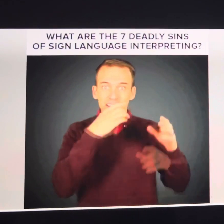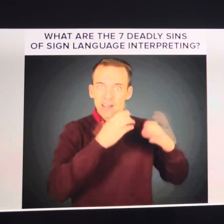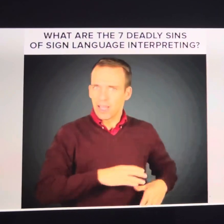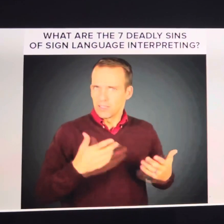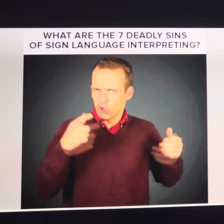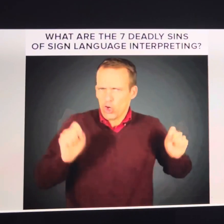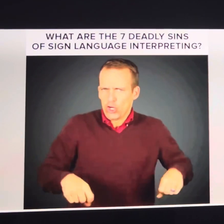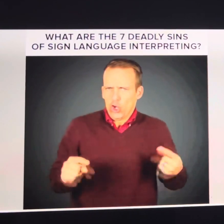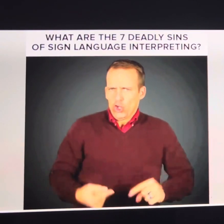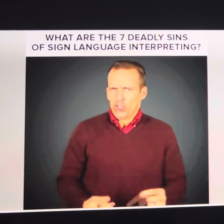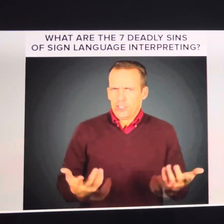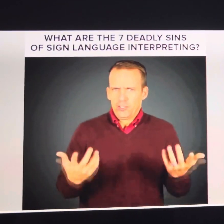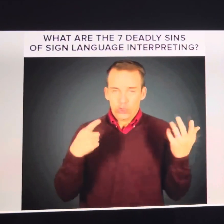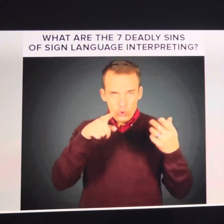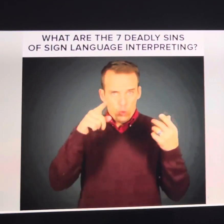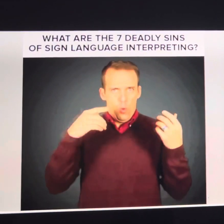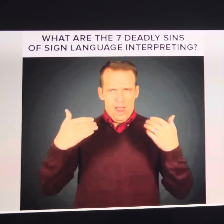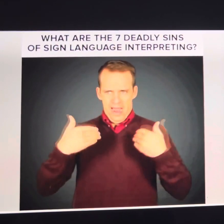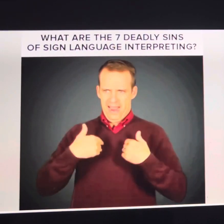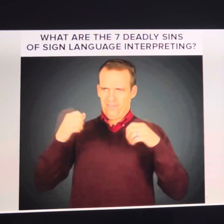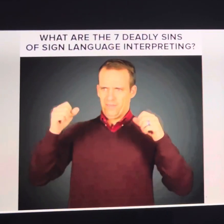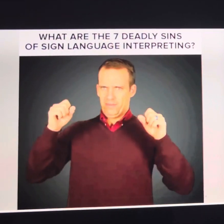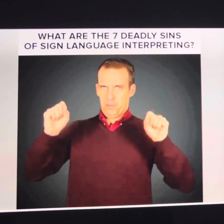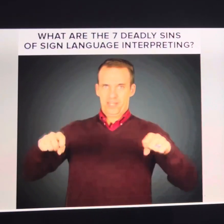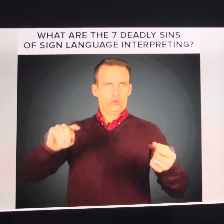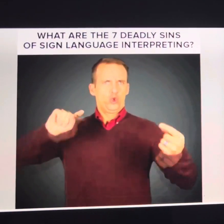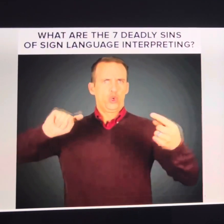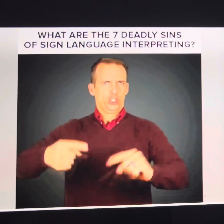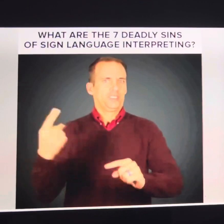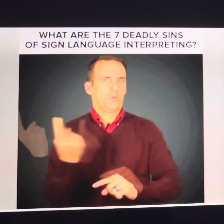That would also hurt a deaf client,